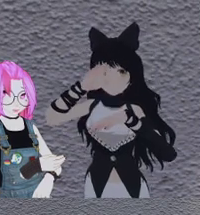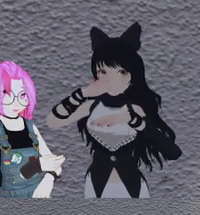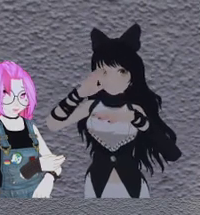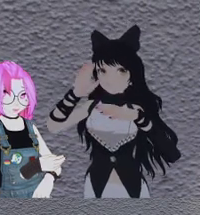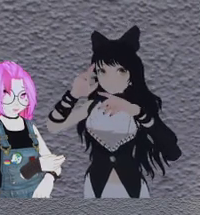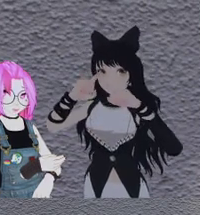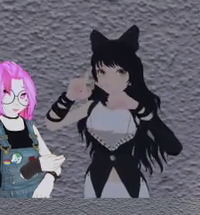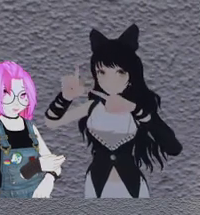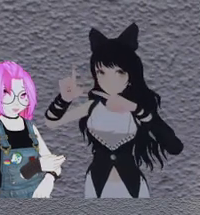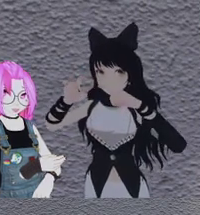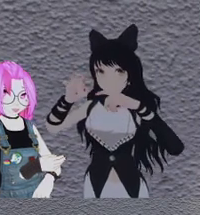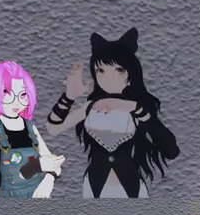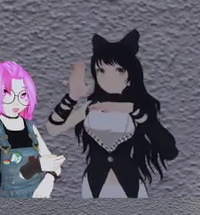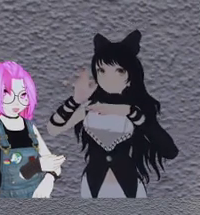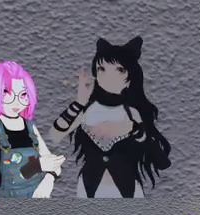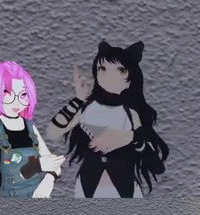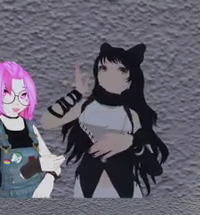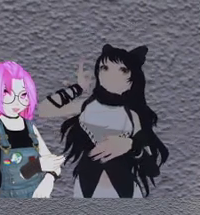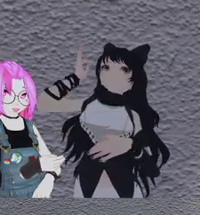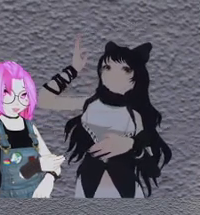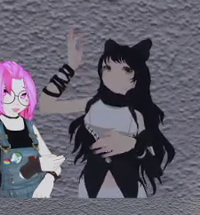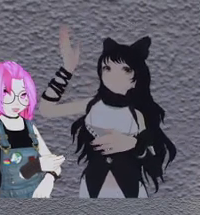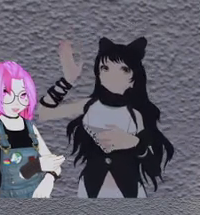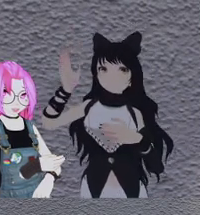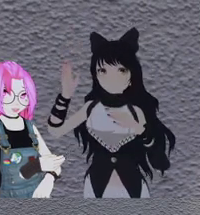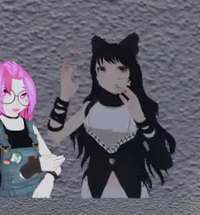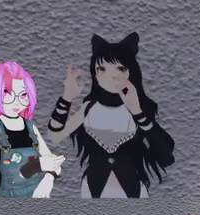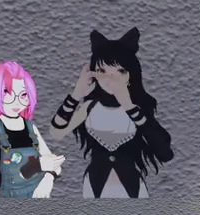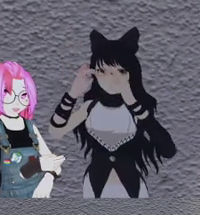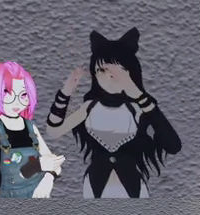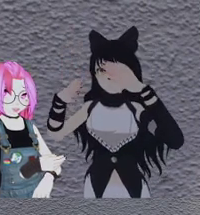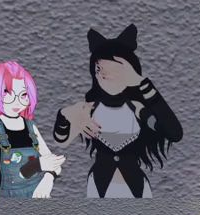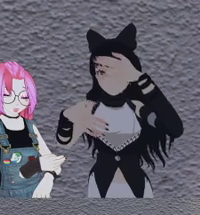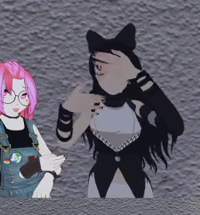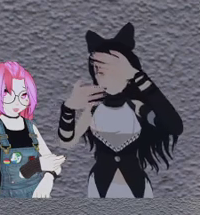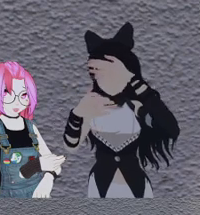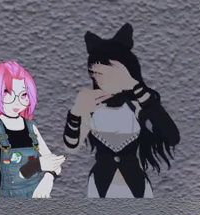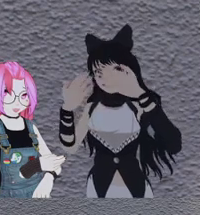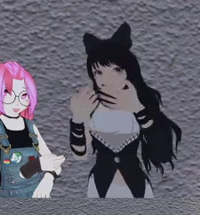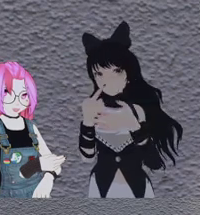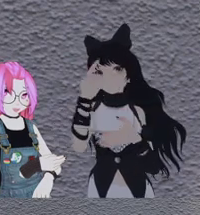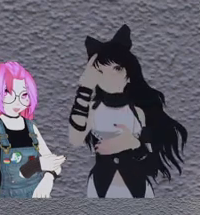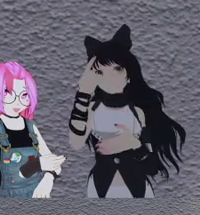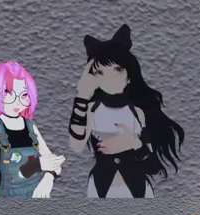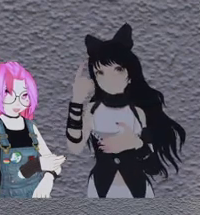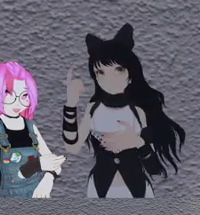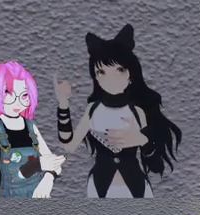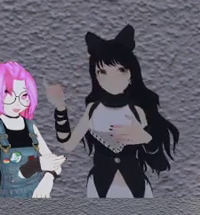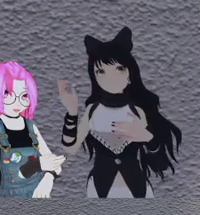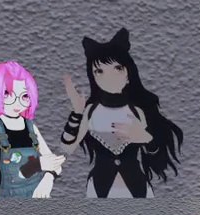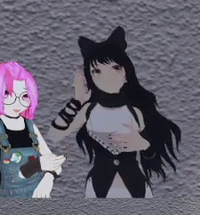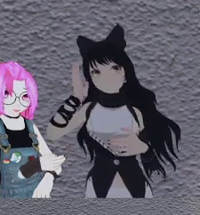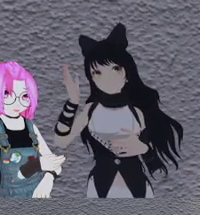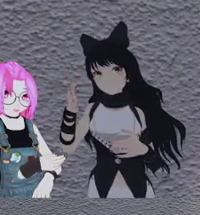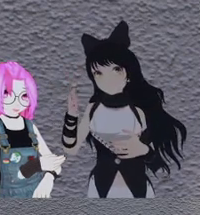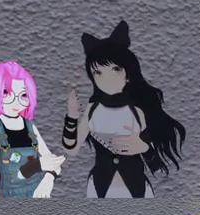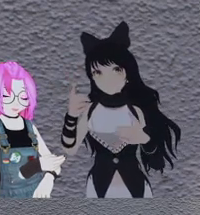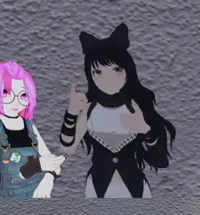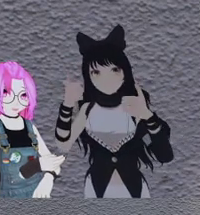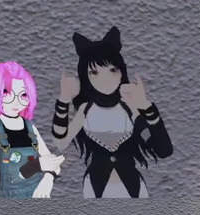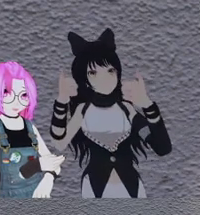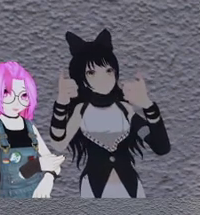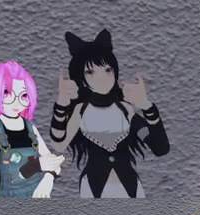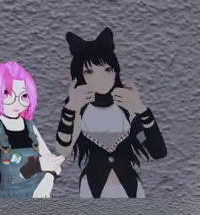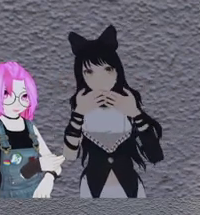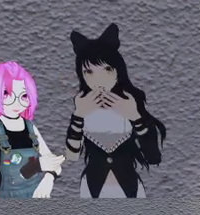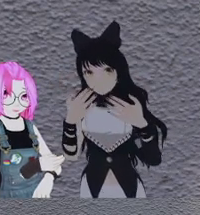there. Just write whatever you need, whatever sign you need, and we will connect to you and add more and more.